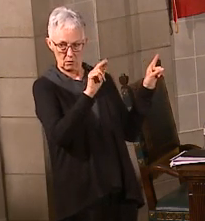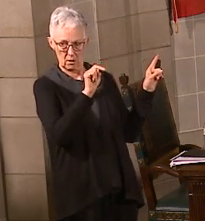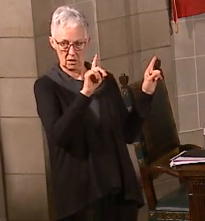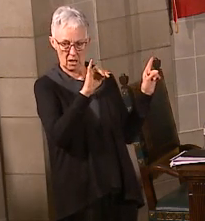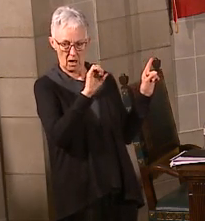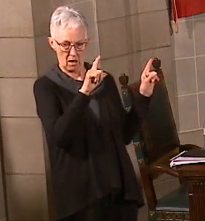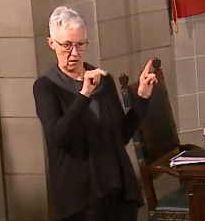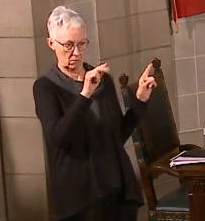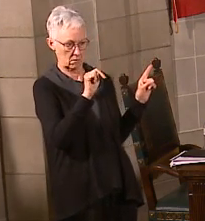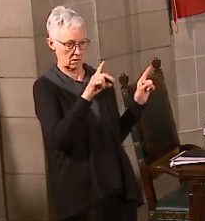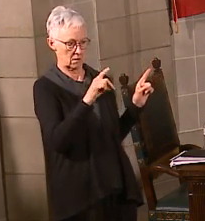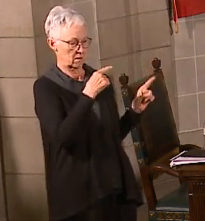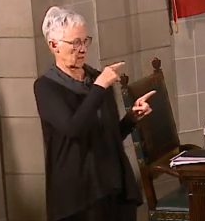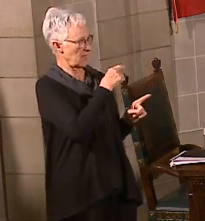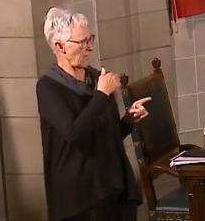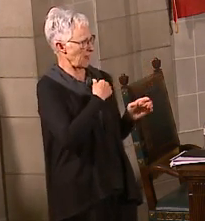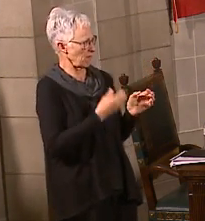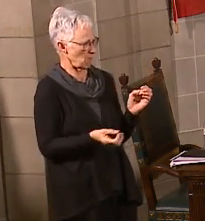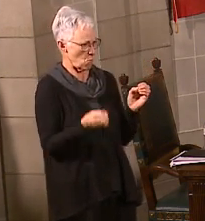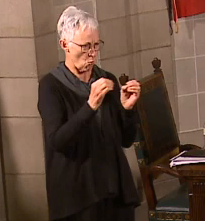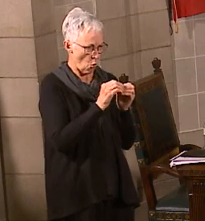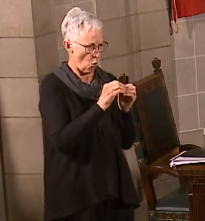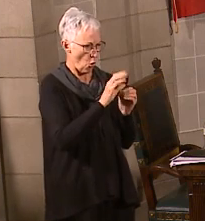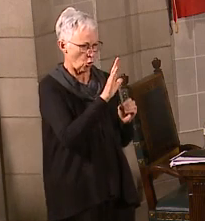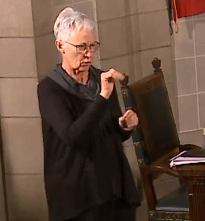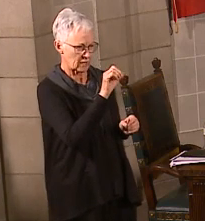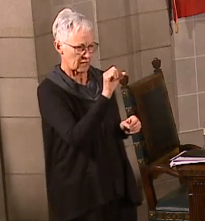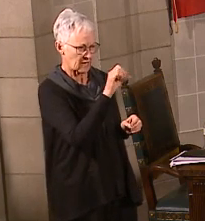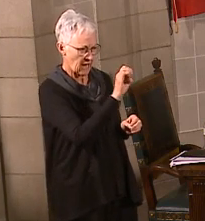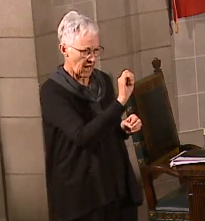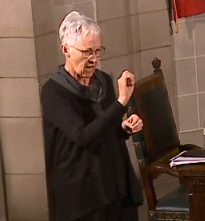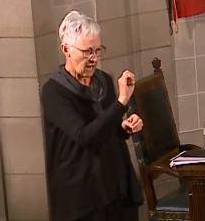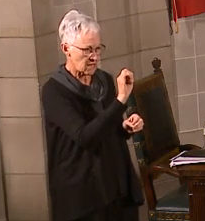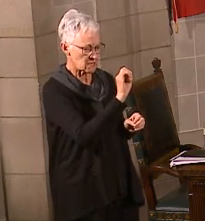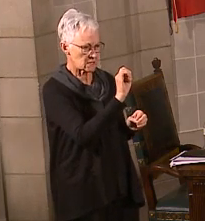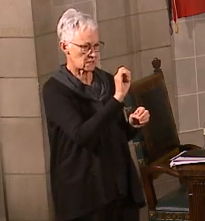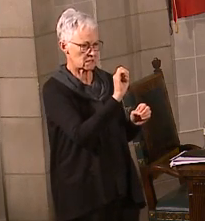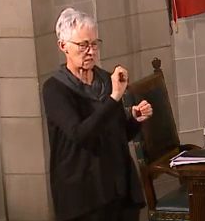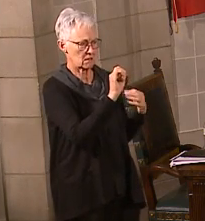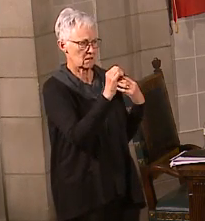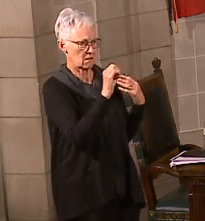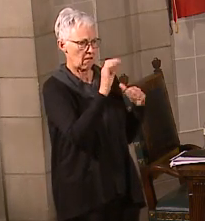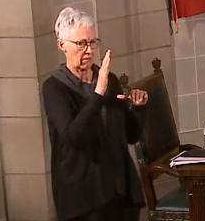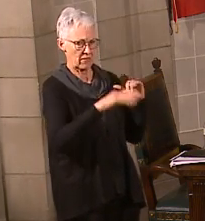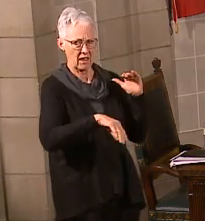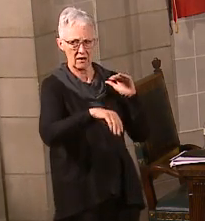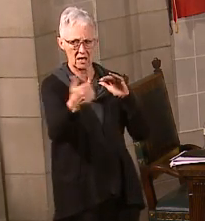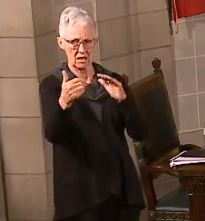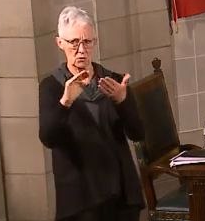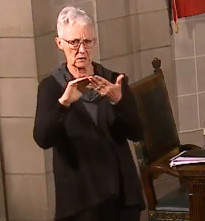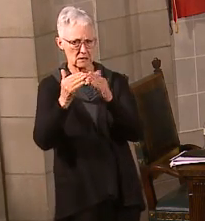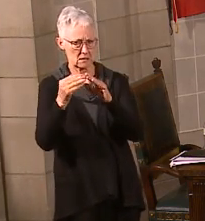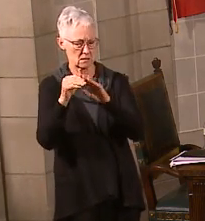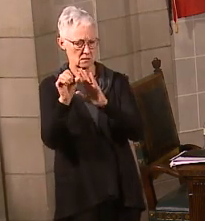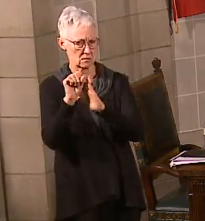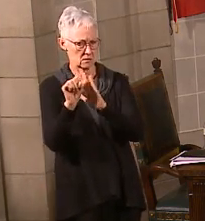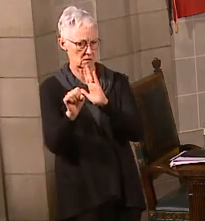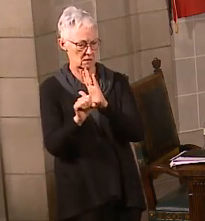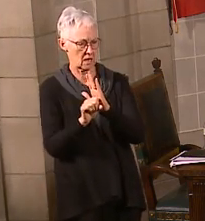than Omaha, and you said that it was more like New York. I haven't done the math on that. Certainly it's more like New York than Nebraska. That's probably fair.